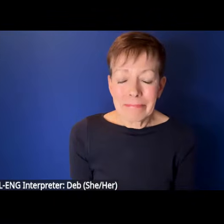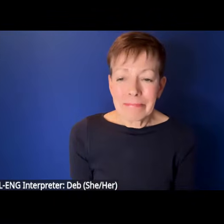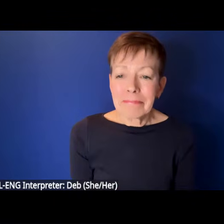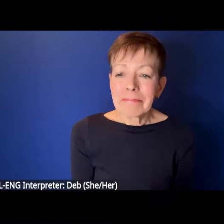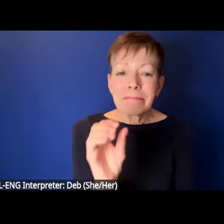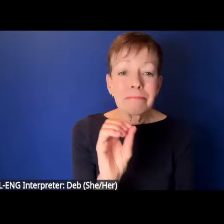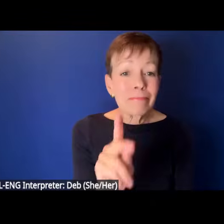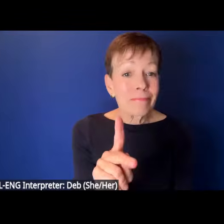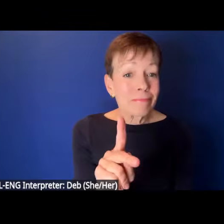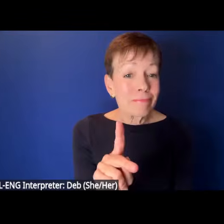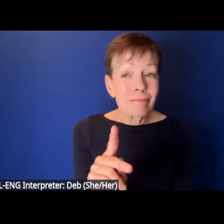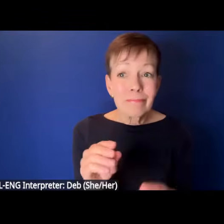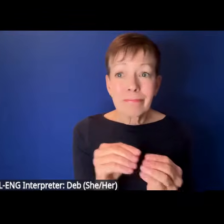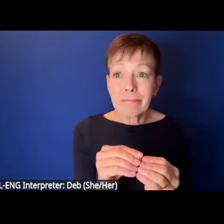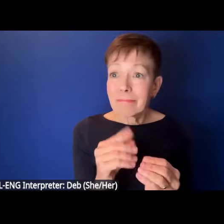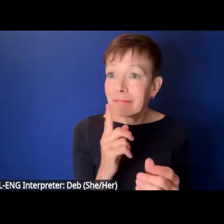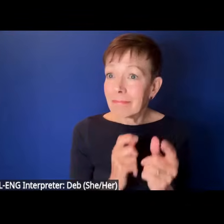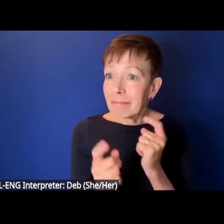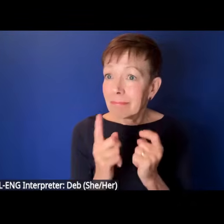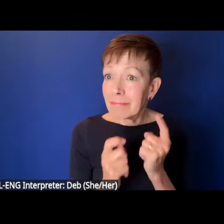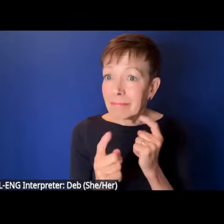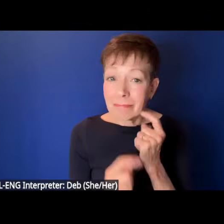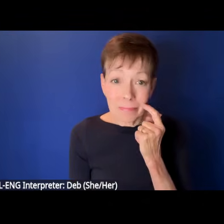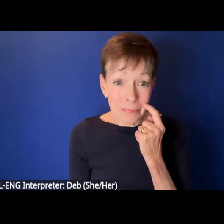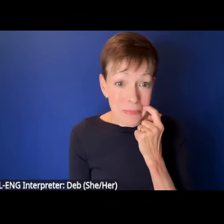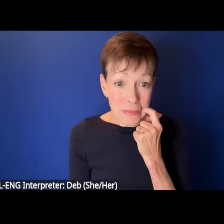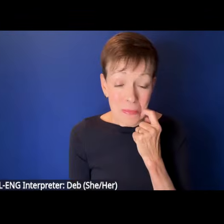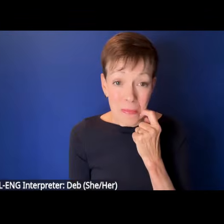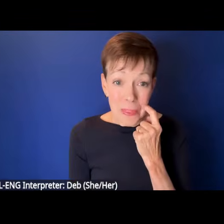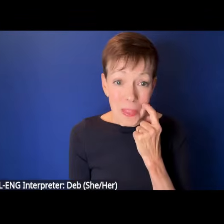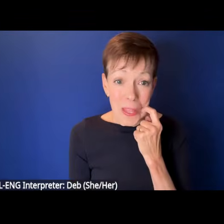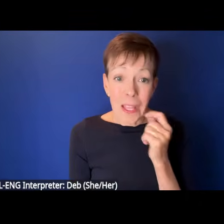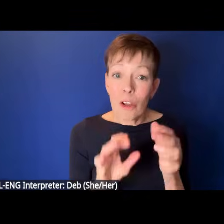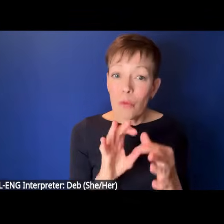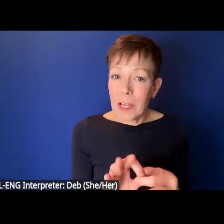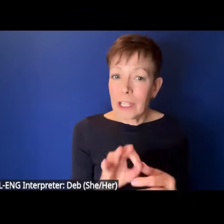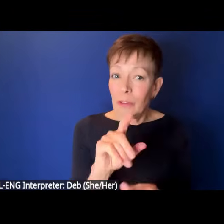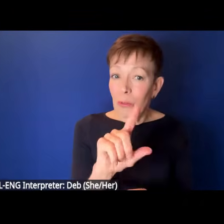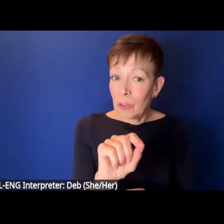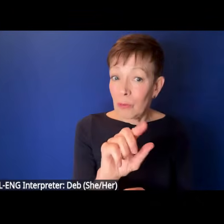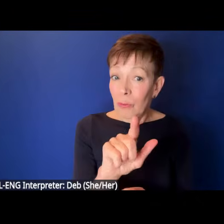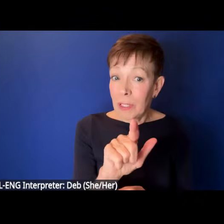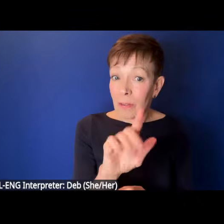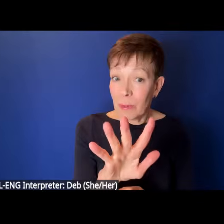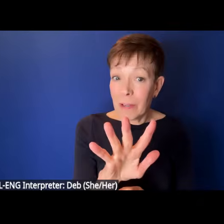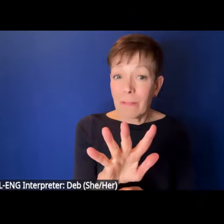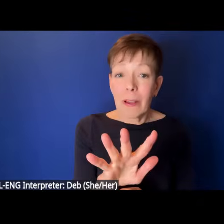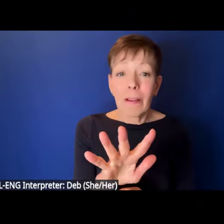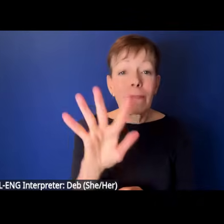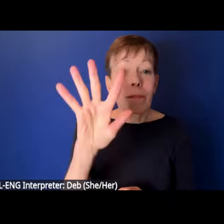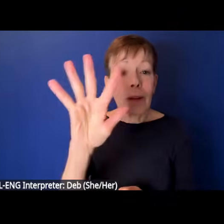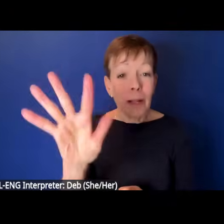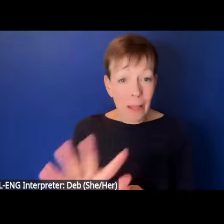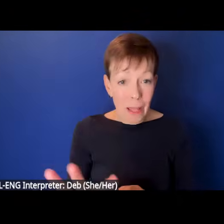Okay, any other questions relating to the 2025 climate change accountability